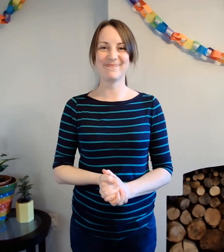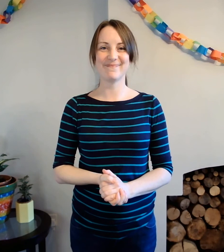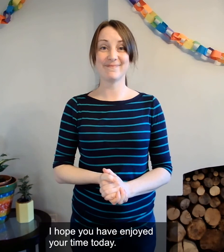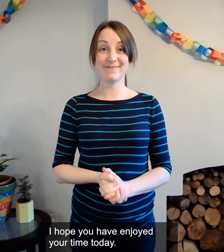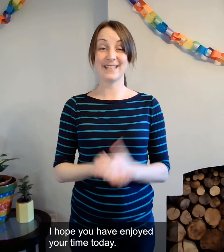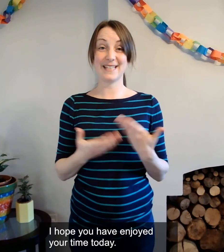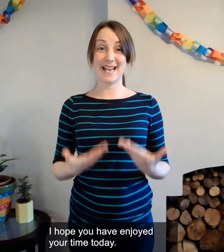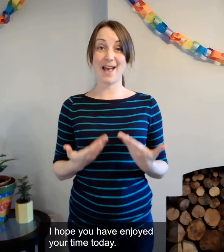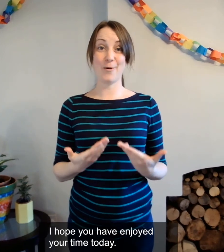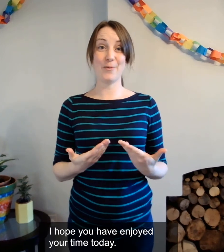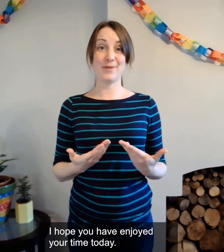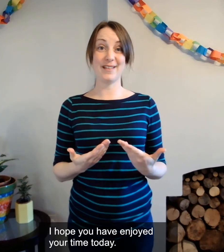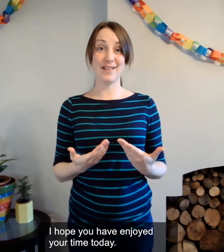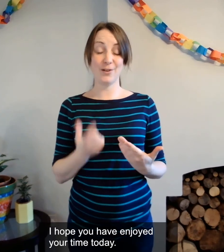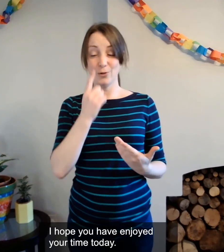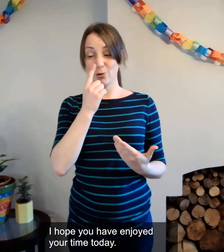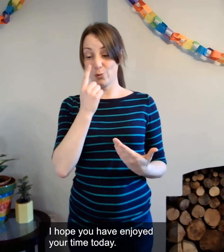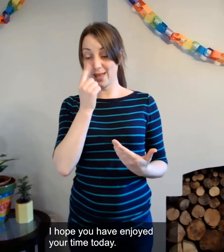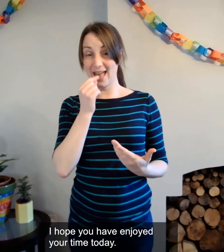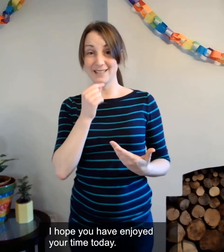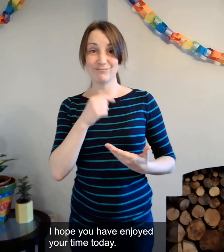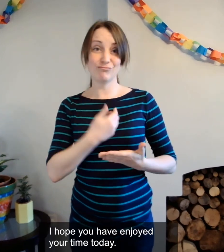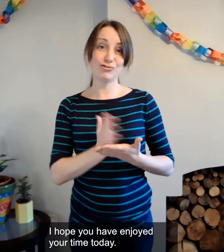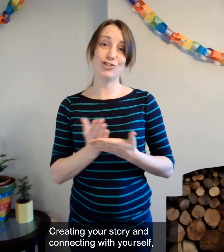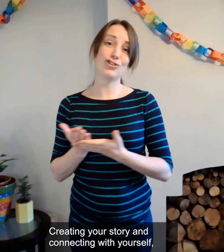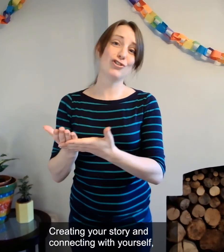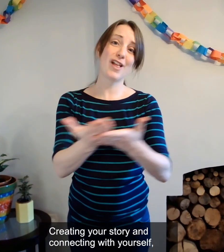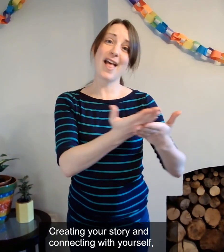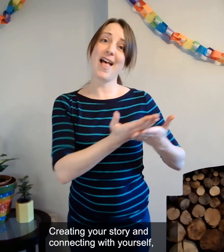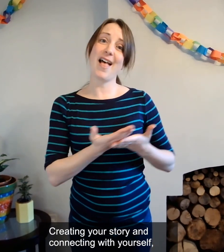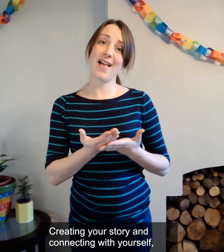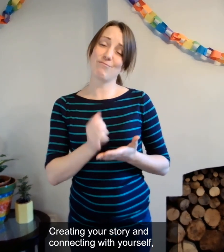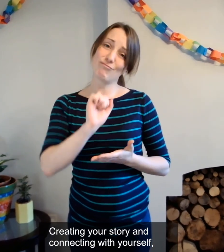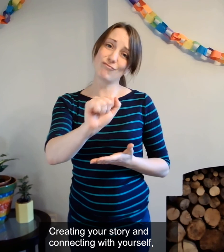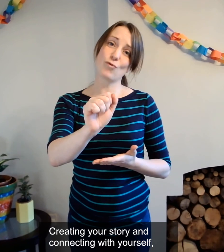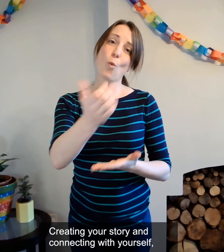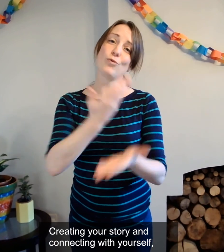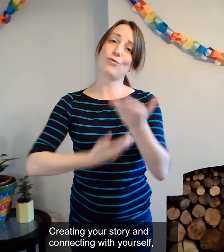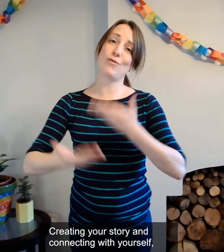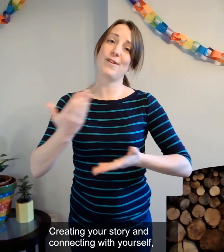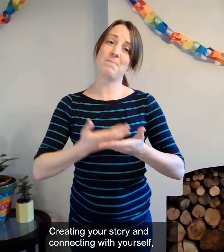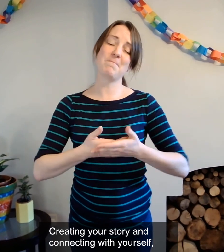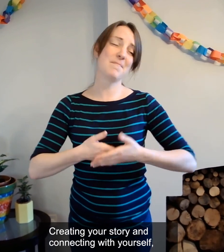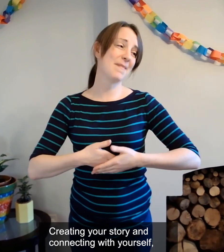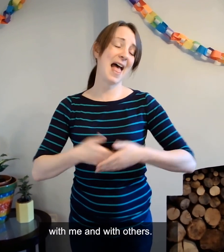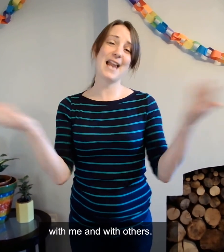I hope you have enjoyed your time today, creating your story and connecting with yourself, with